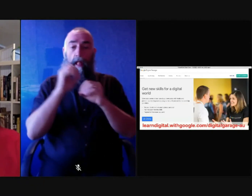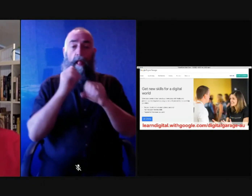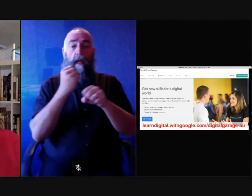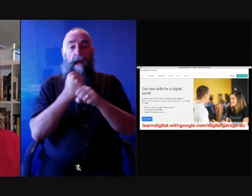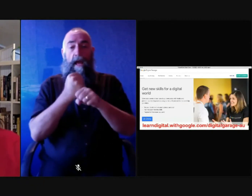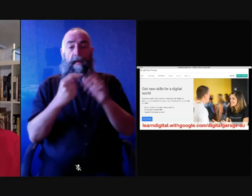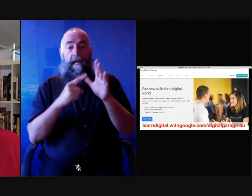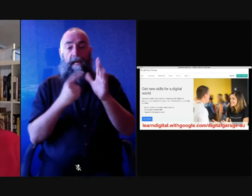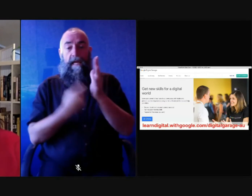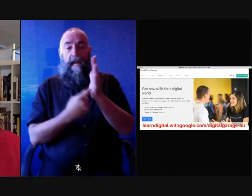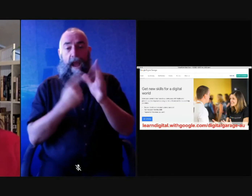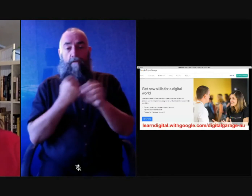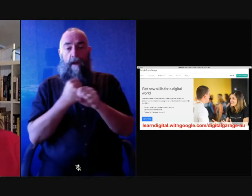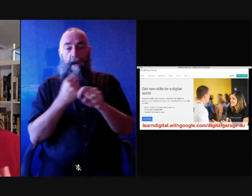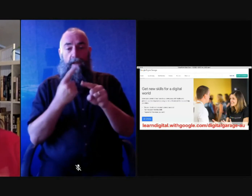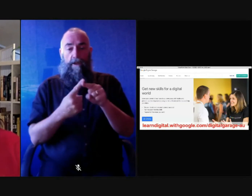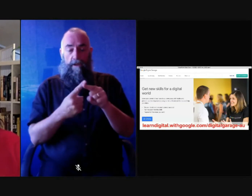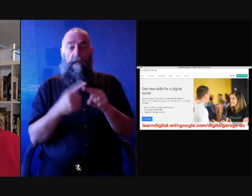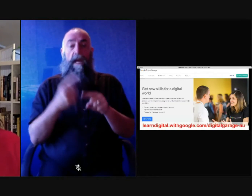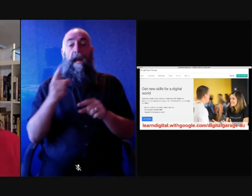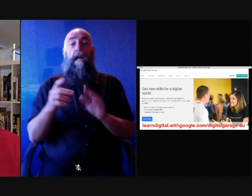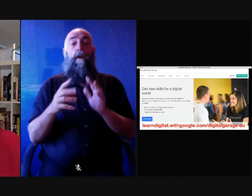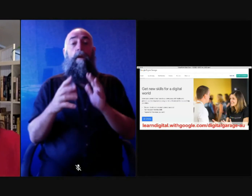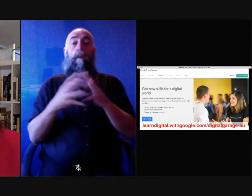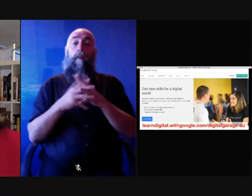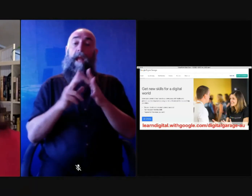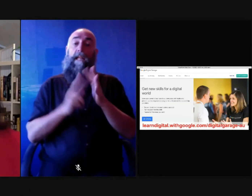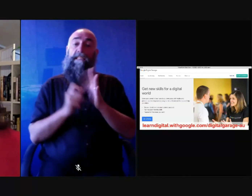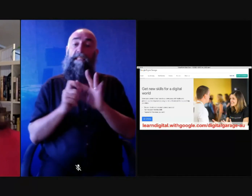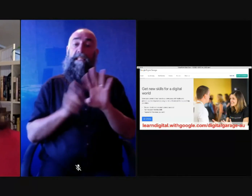Wendy has put the link in the description, in the chat for you.